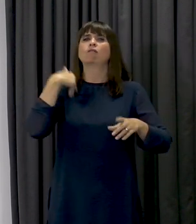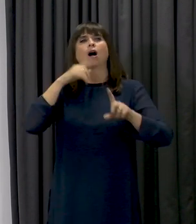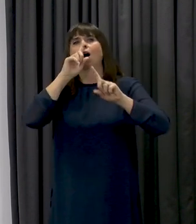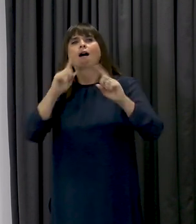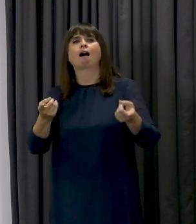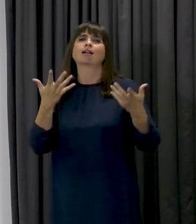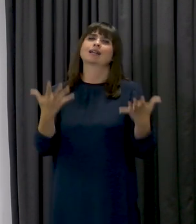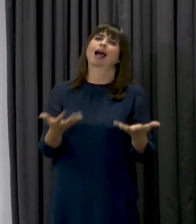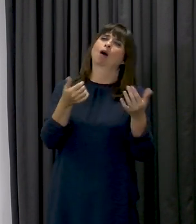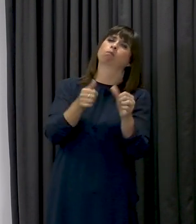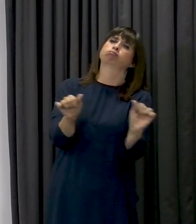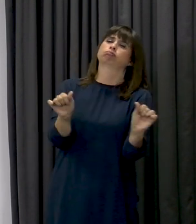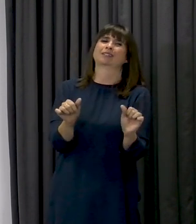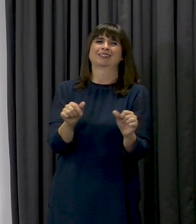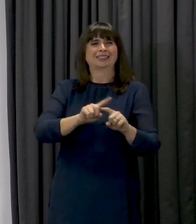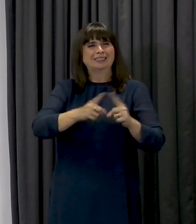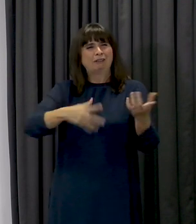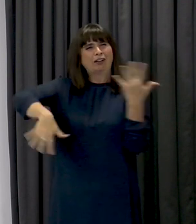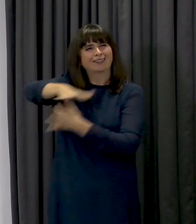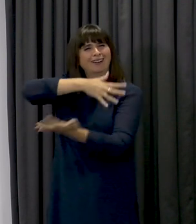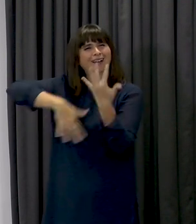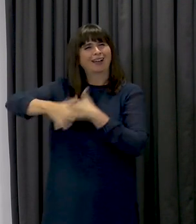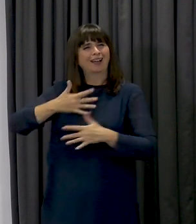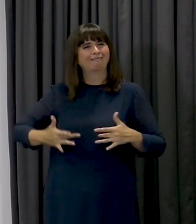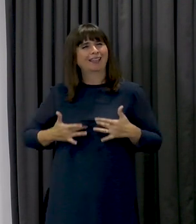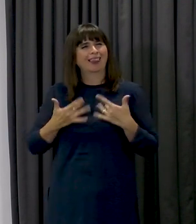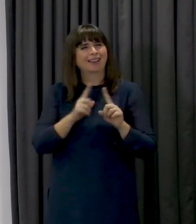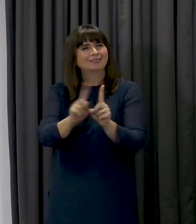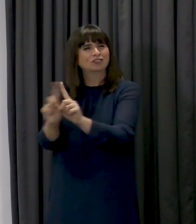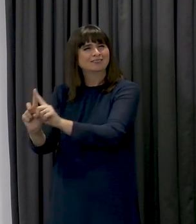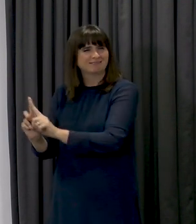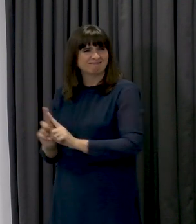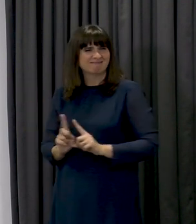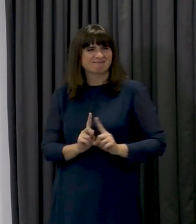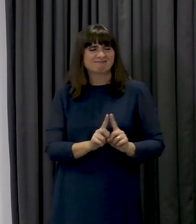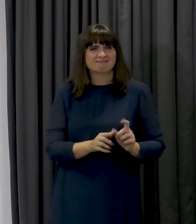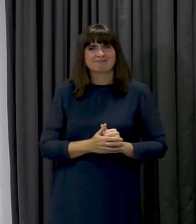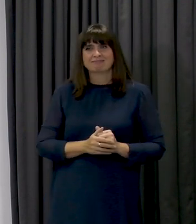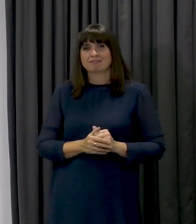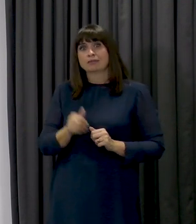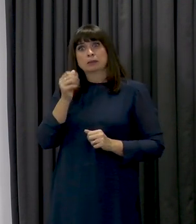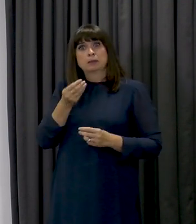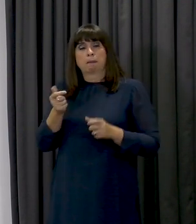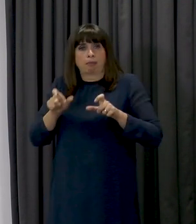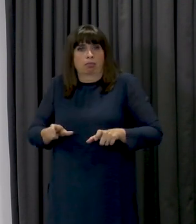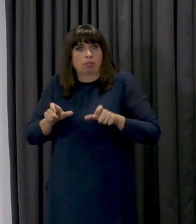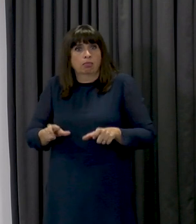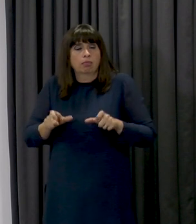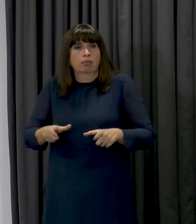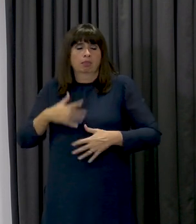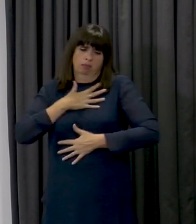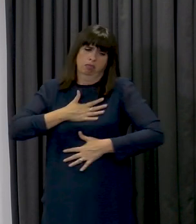them, and focusing on the impact on people's mental health and well-being